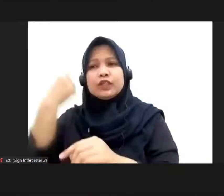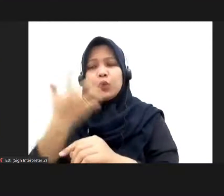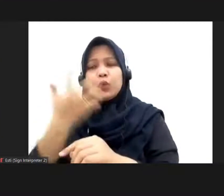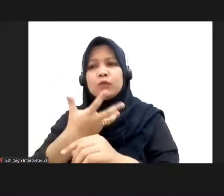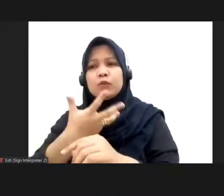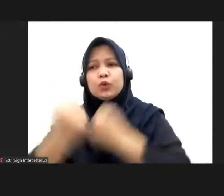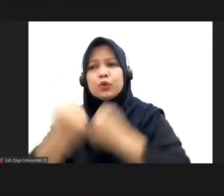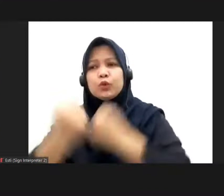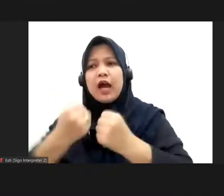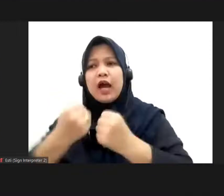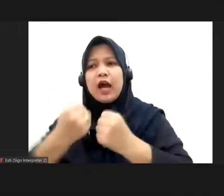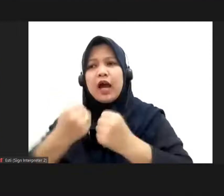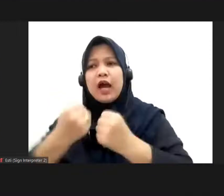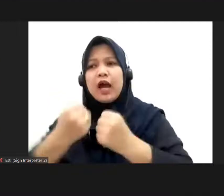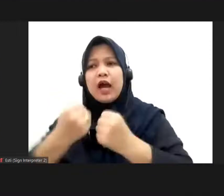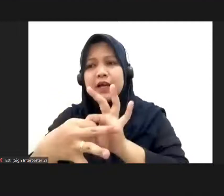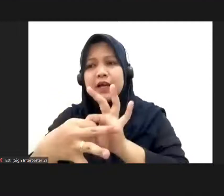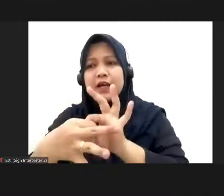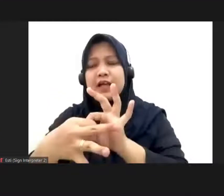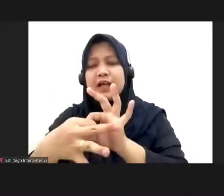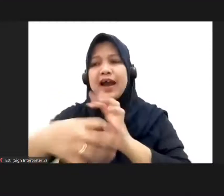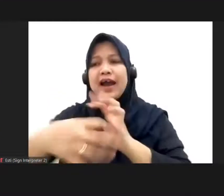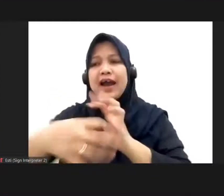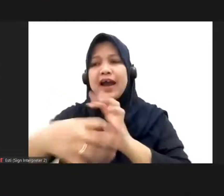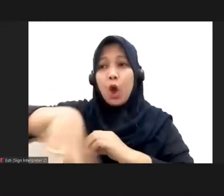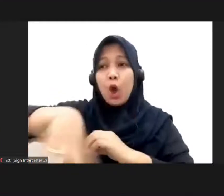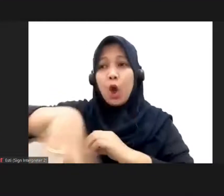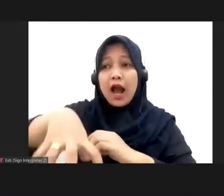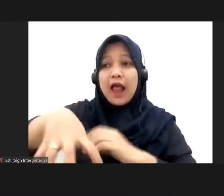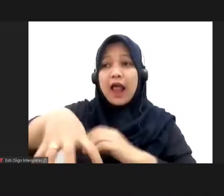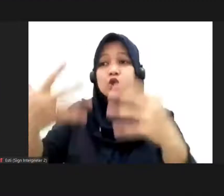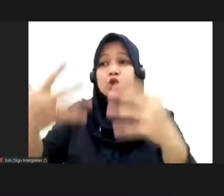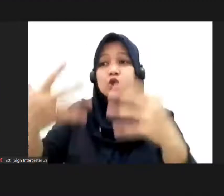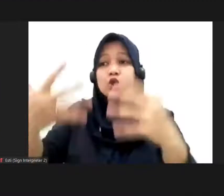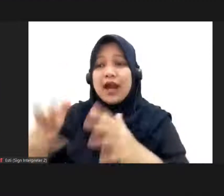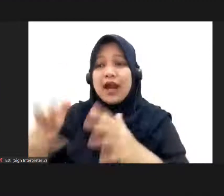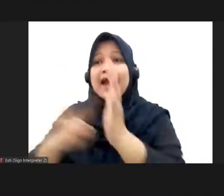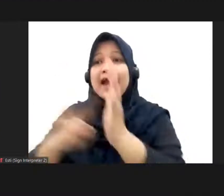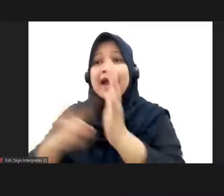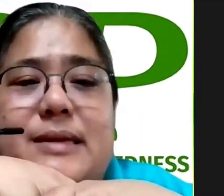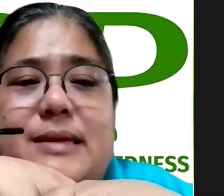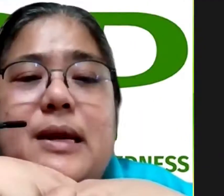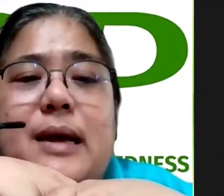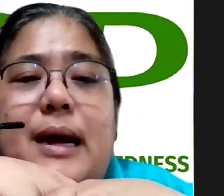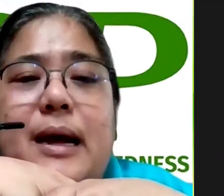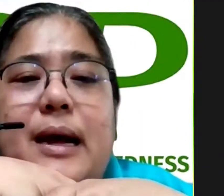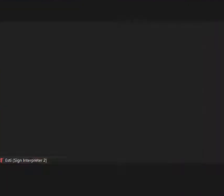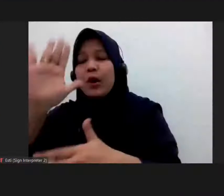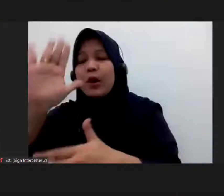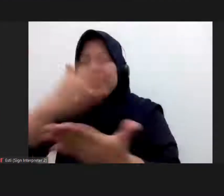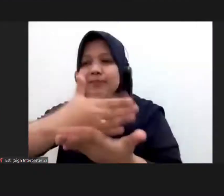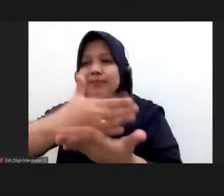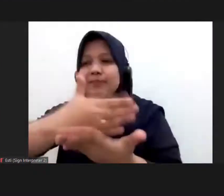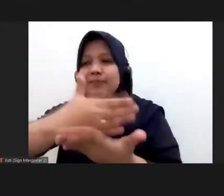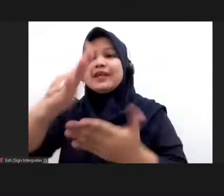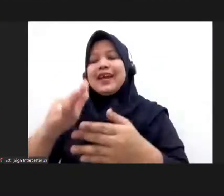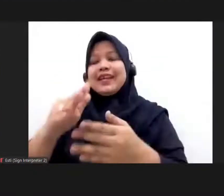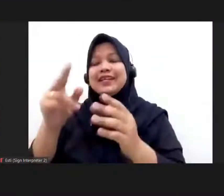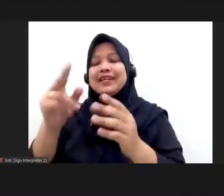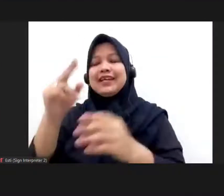the national, and also sharing it with the international, just like this. I would like to